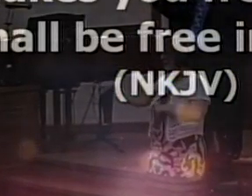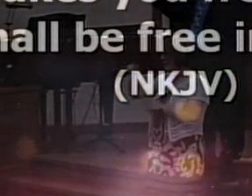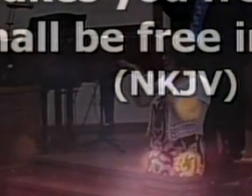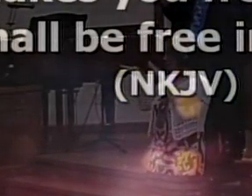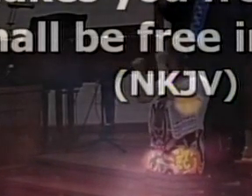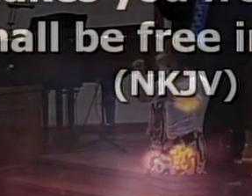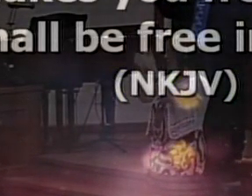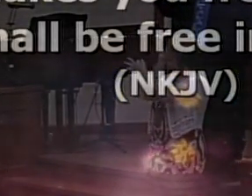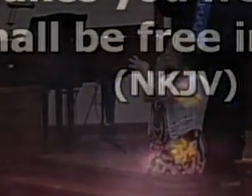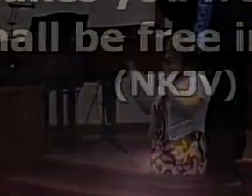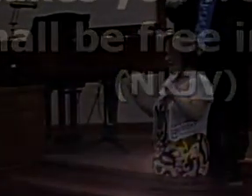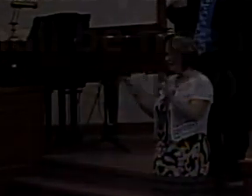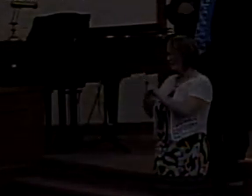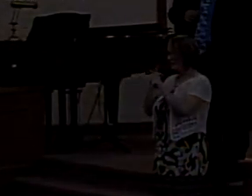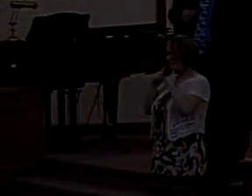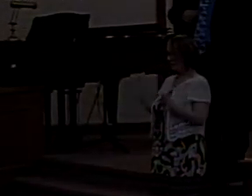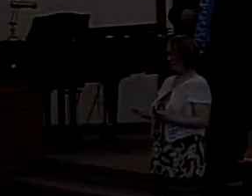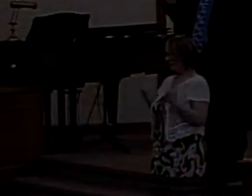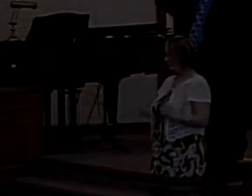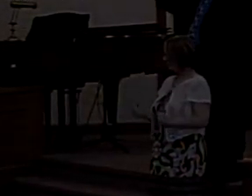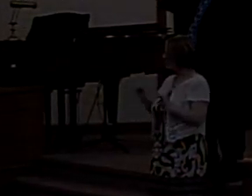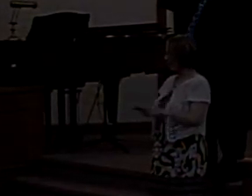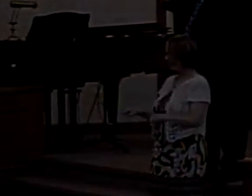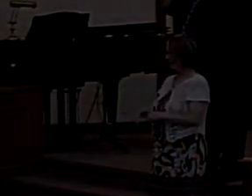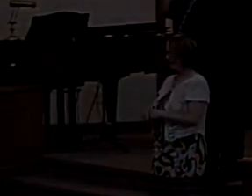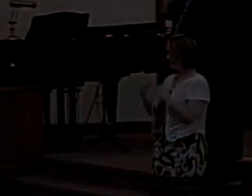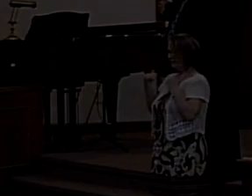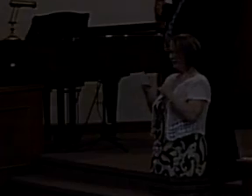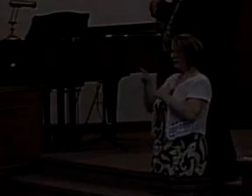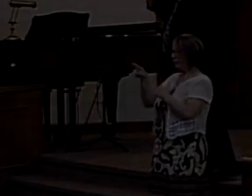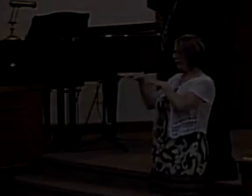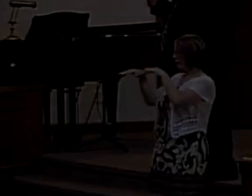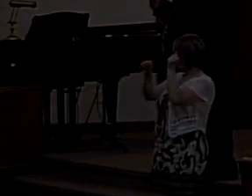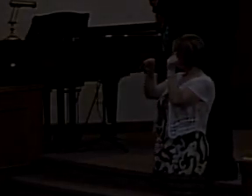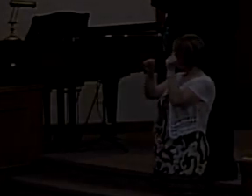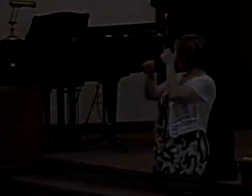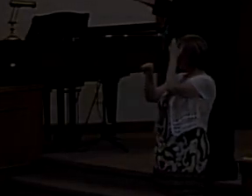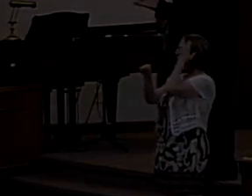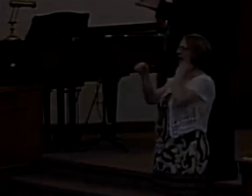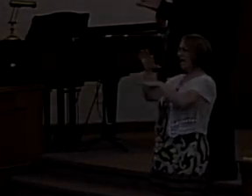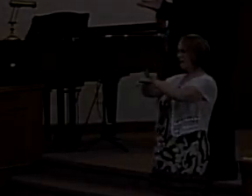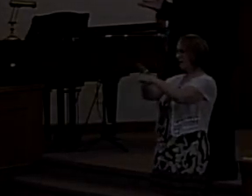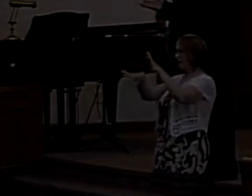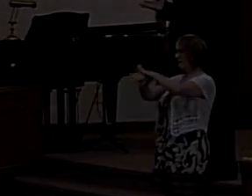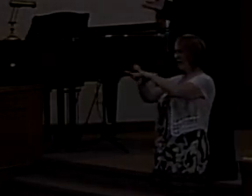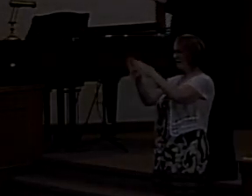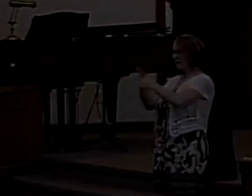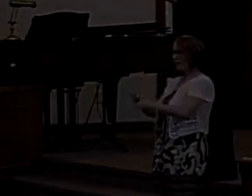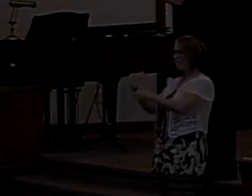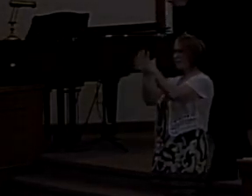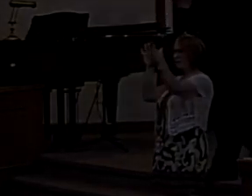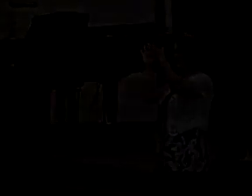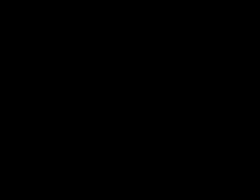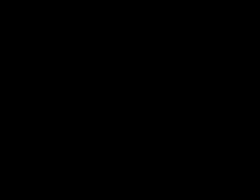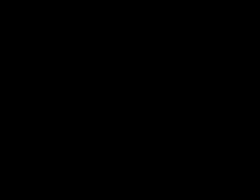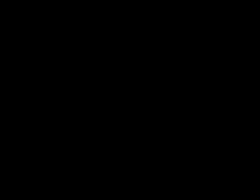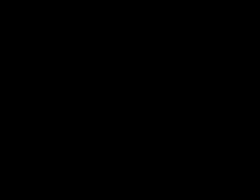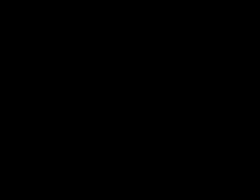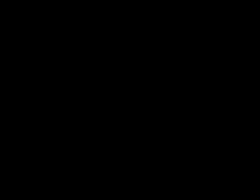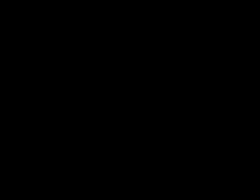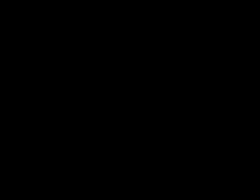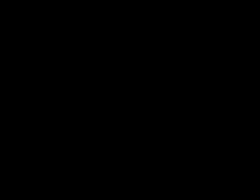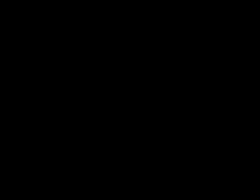leave freed from sin. Today, you can leave and the chains can be dropped off. But we think to ourselves